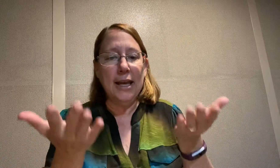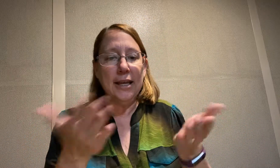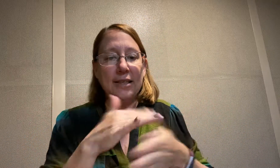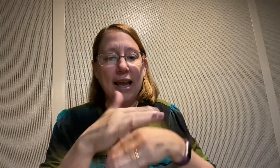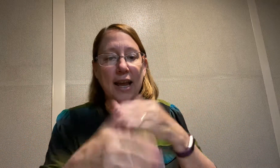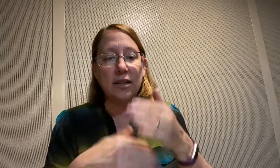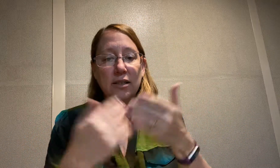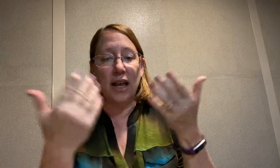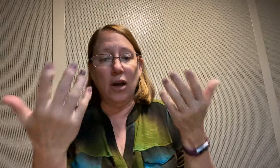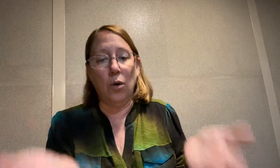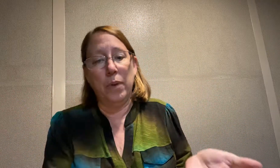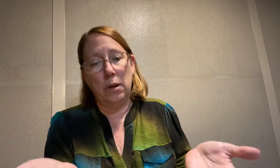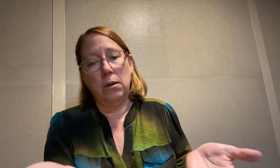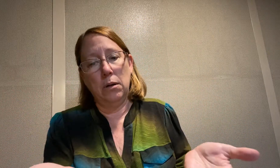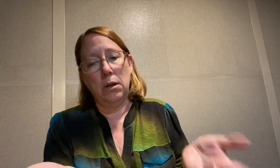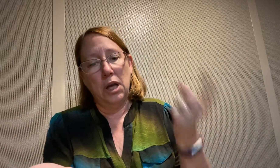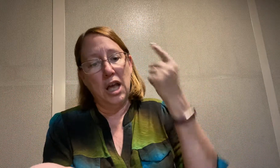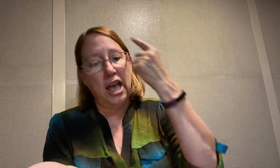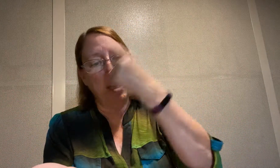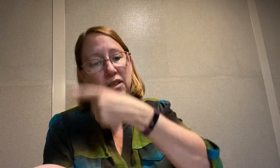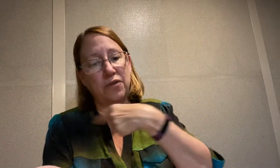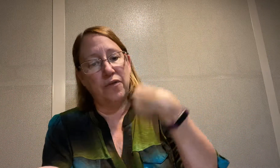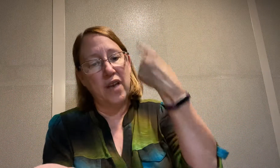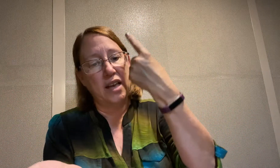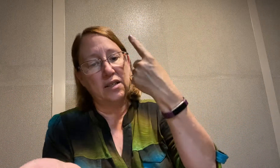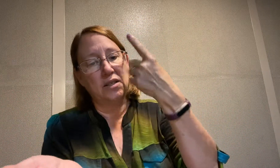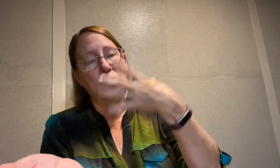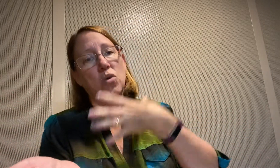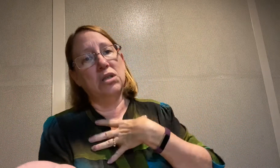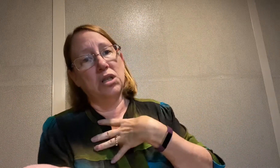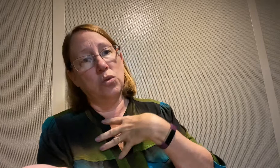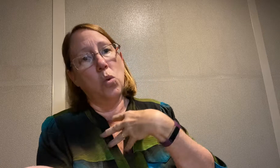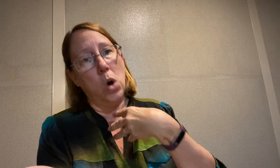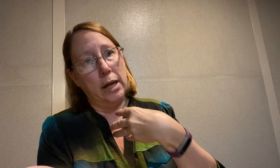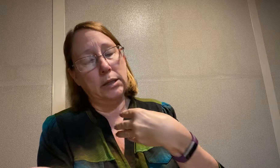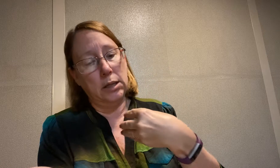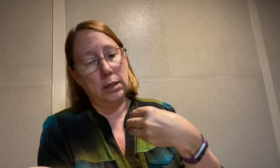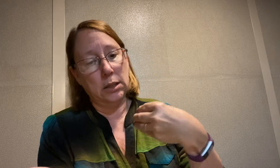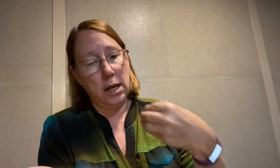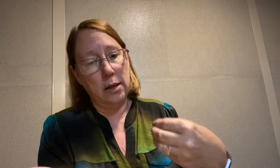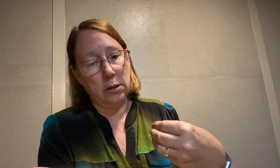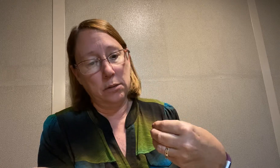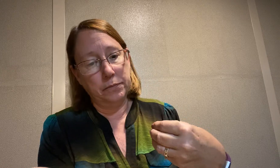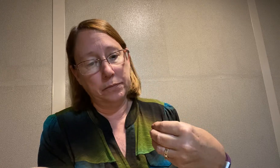His hands lay open, and his face was as white as a candle.